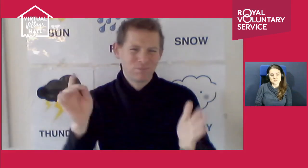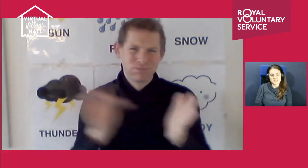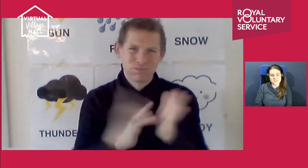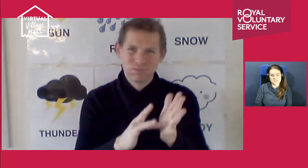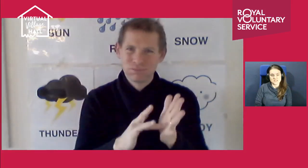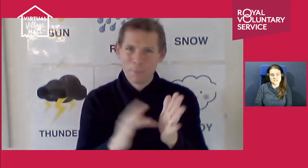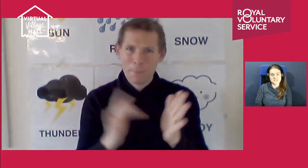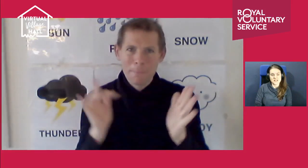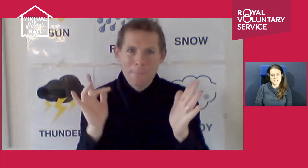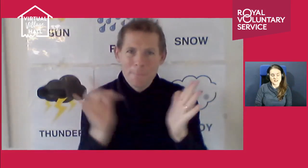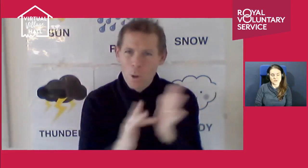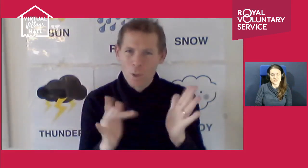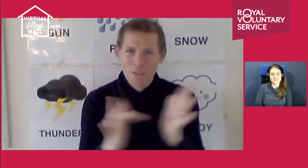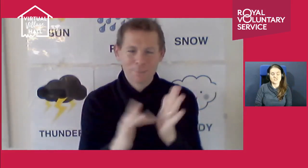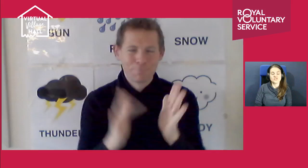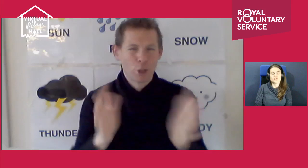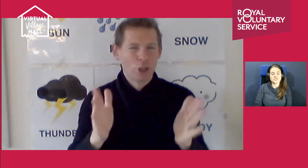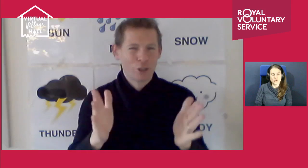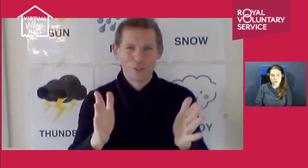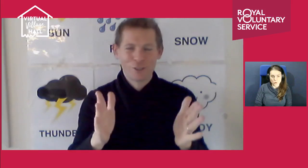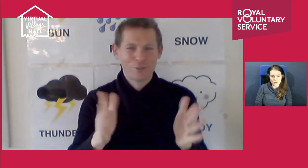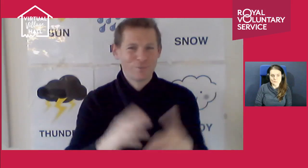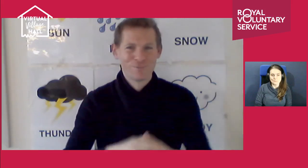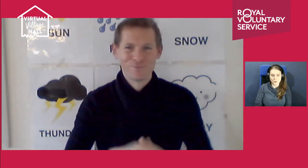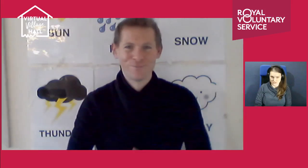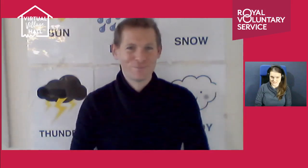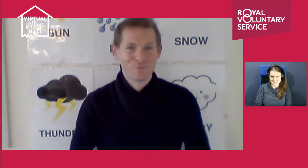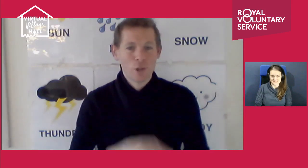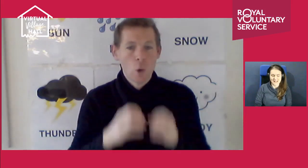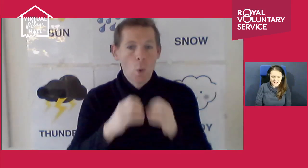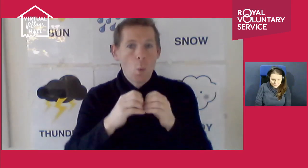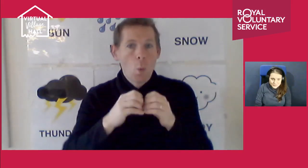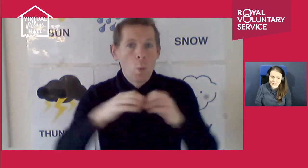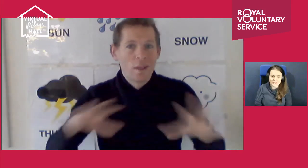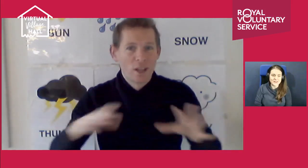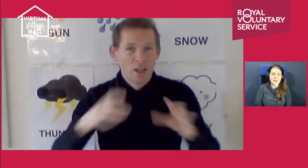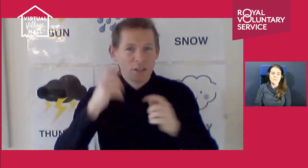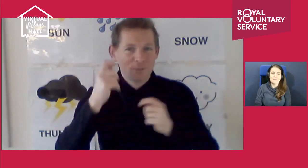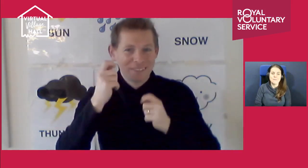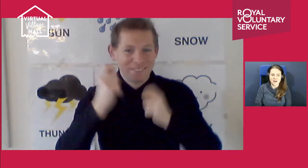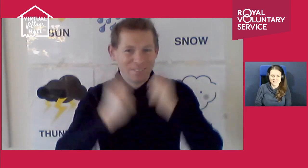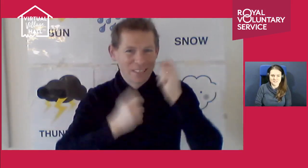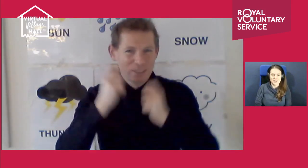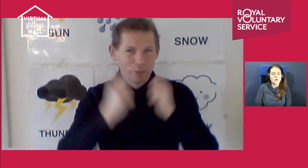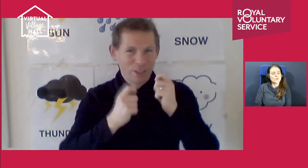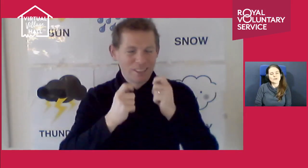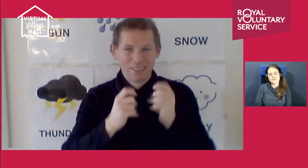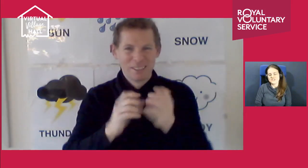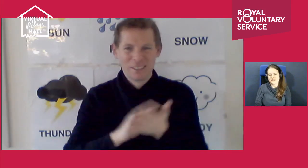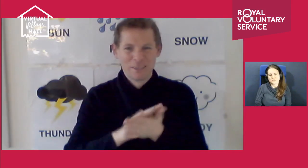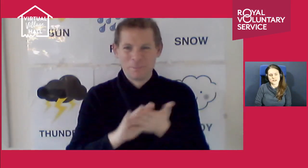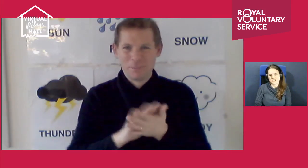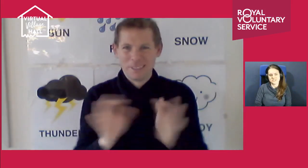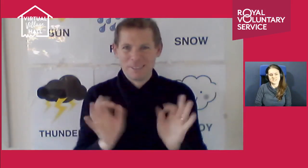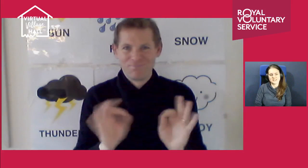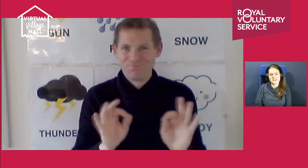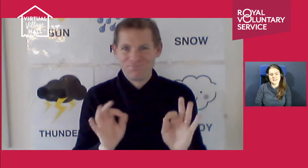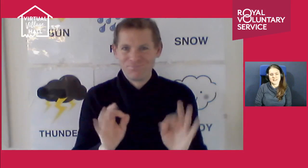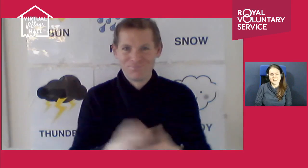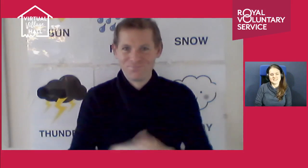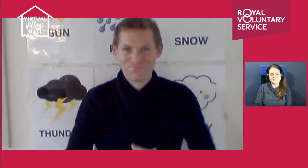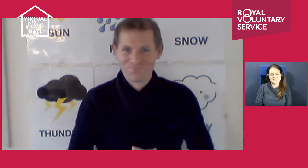facial expressions in sign language is so important. It's absolutely a must. Without facial